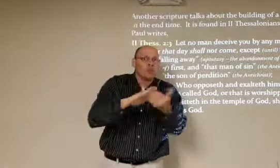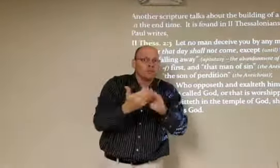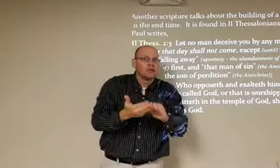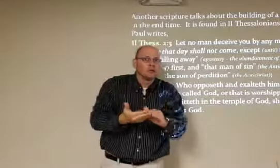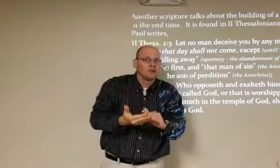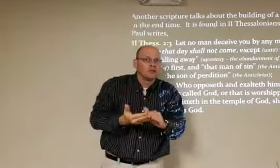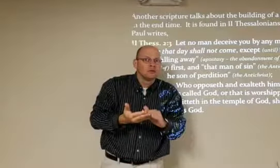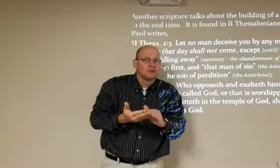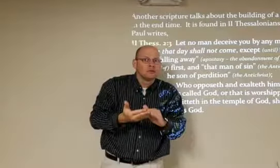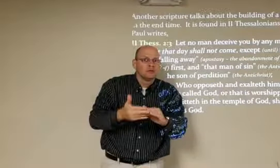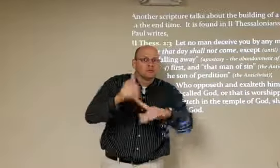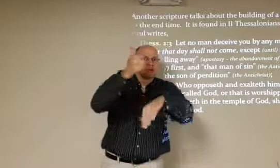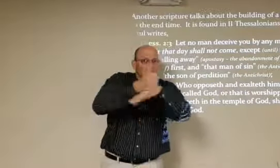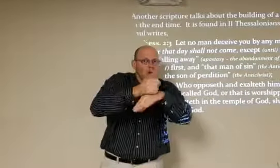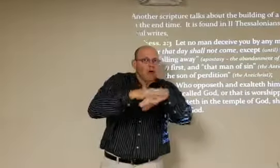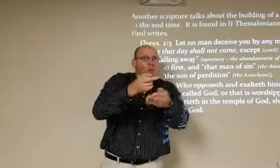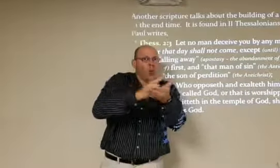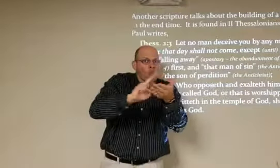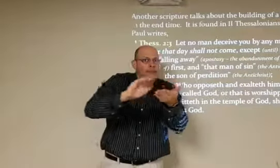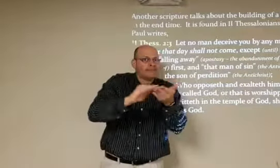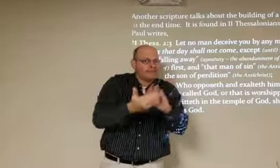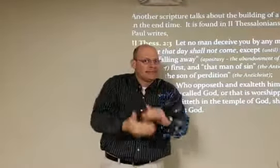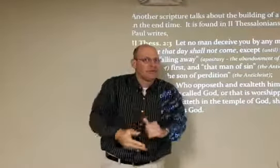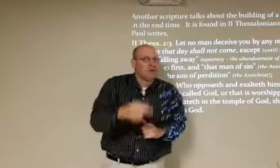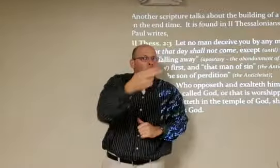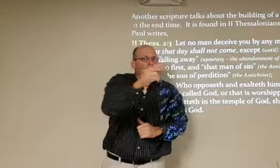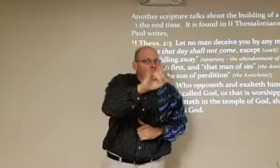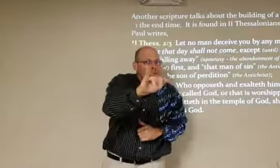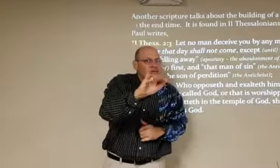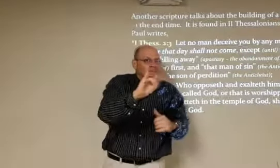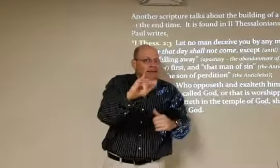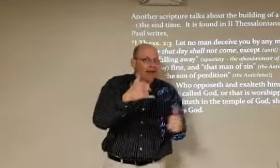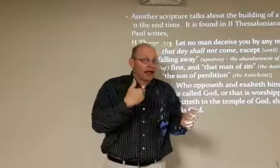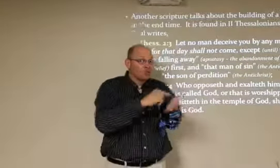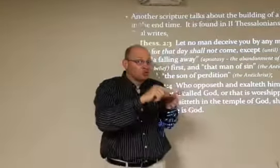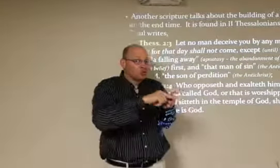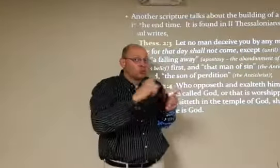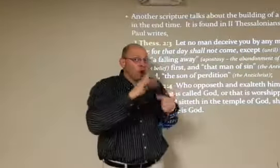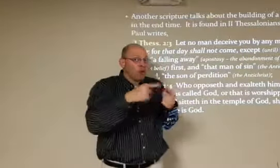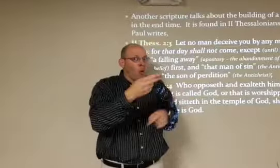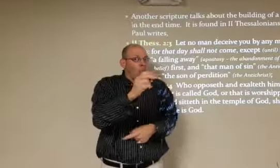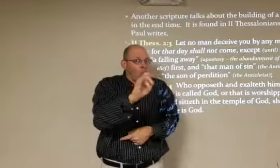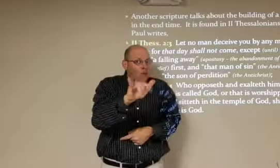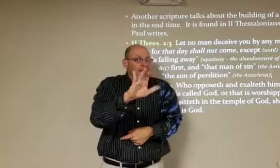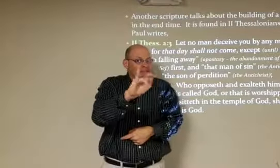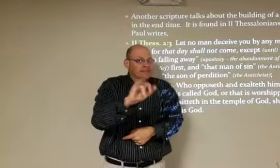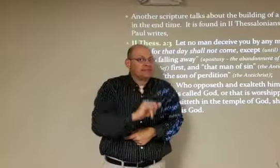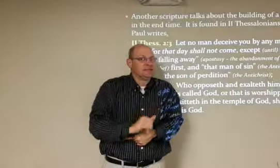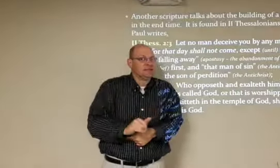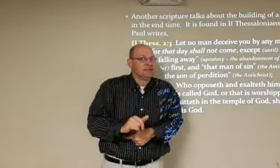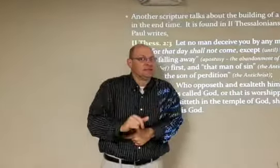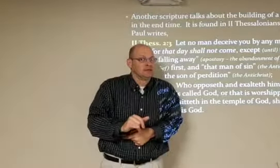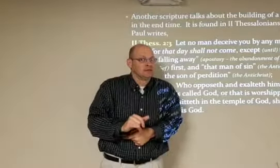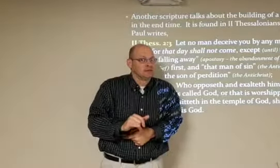Talking about Jerusalem, the temple of God will be built in the holy city. The holy city, there's a scripture talking about the holy city.